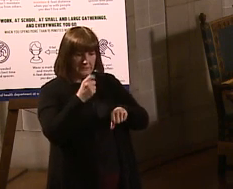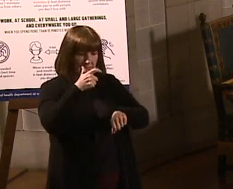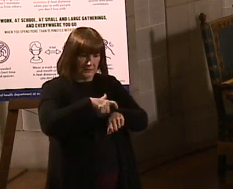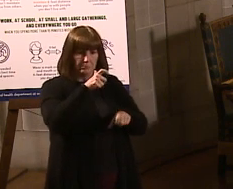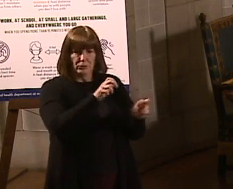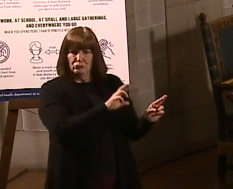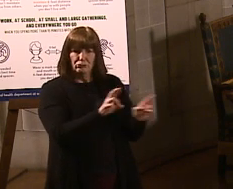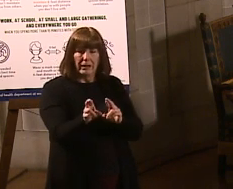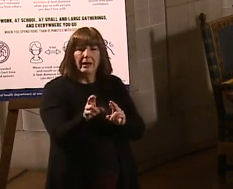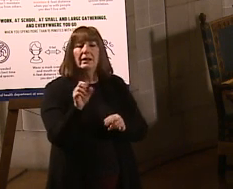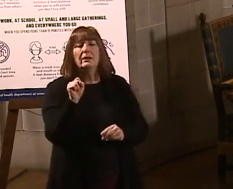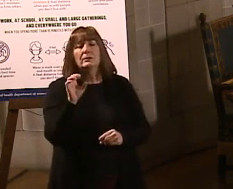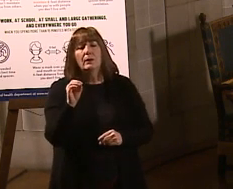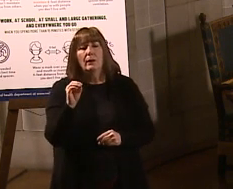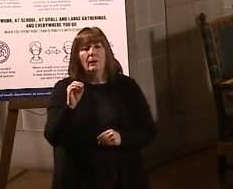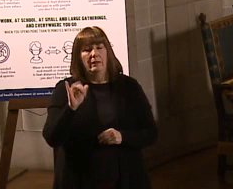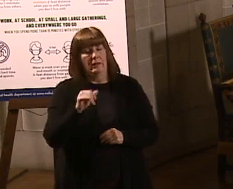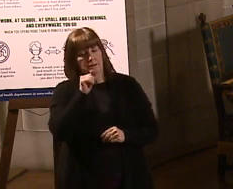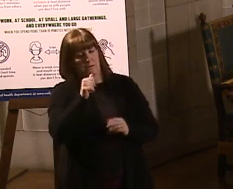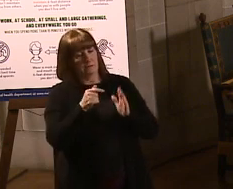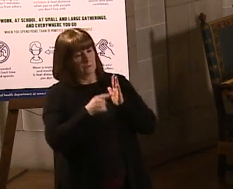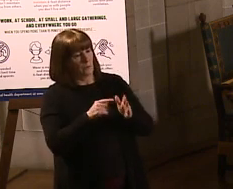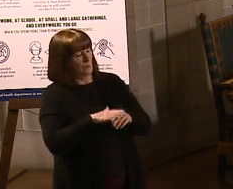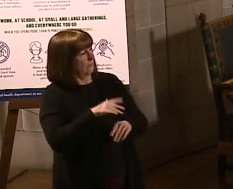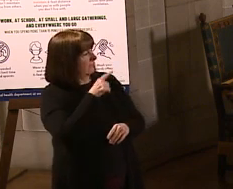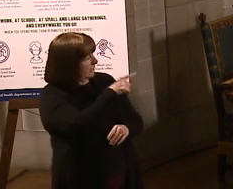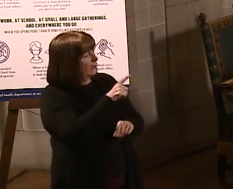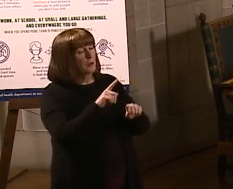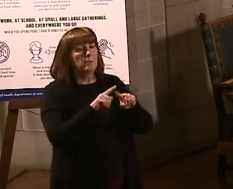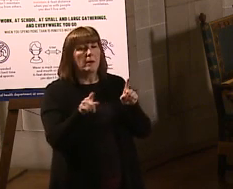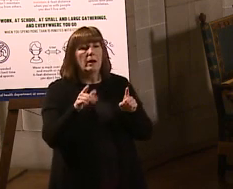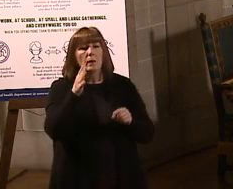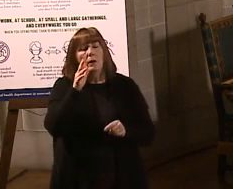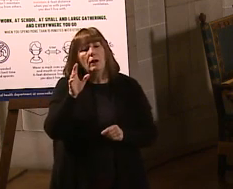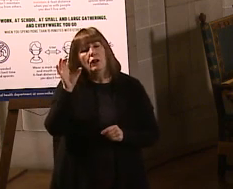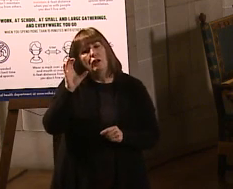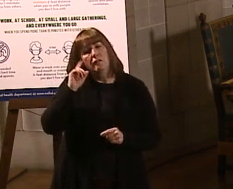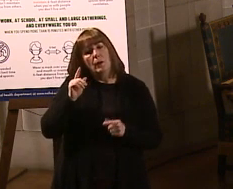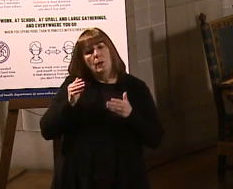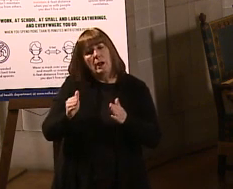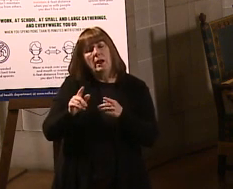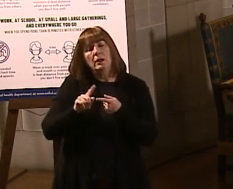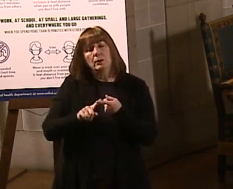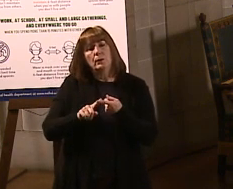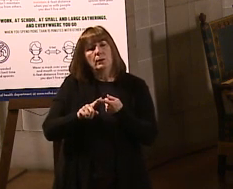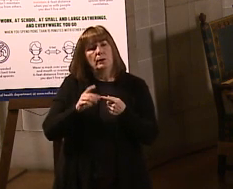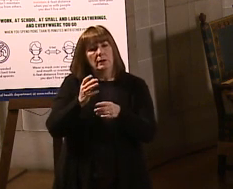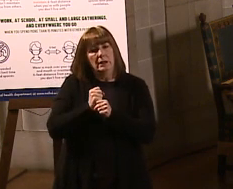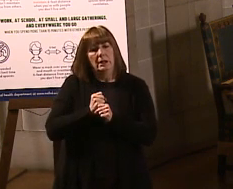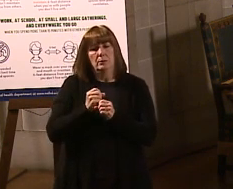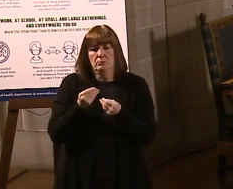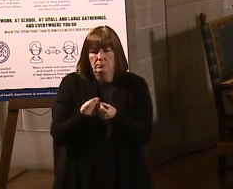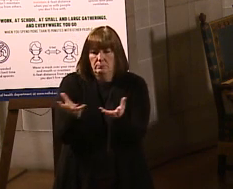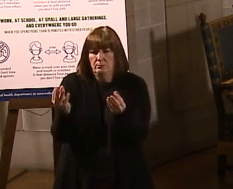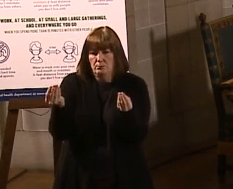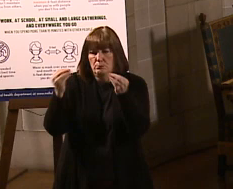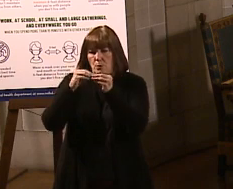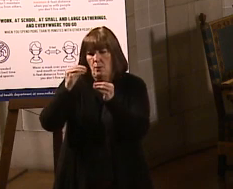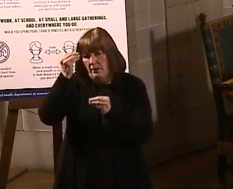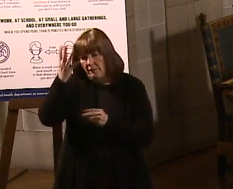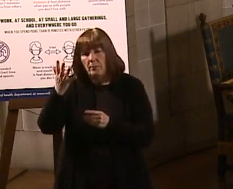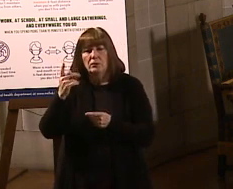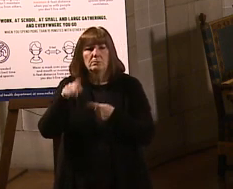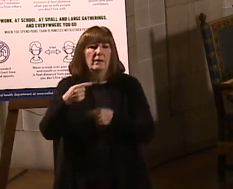representing that on our dashboard. That's not what Ashley is going to be talking about. But we are going to be looking for ways to be able to get people more information with regard to where we are in